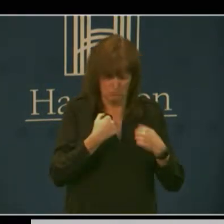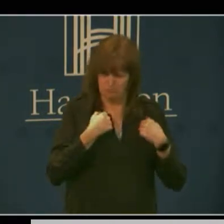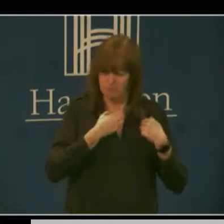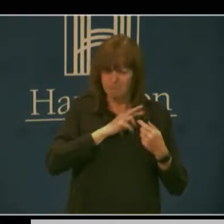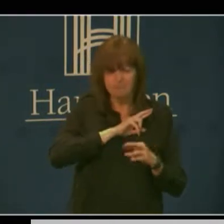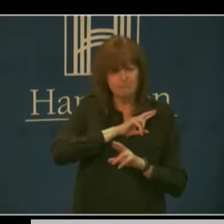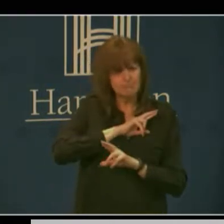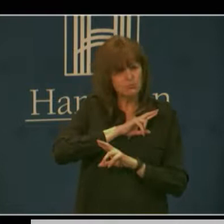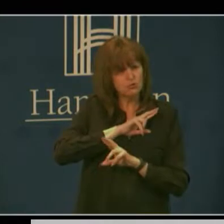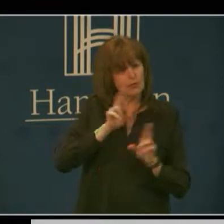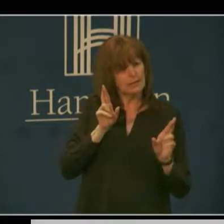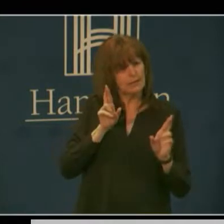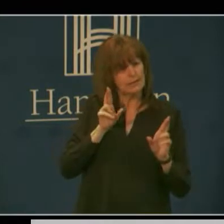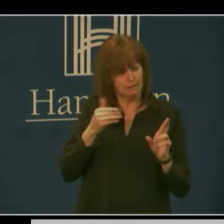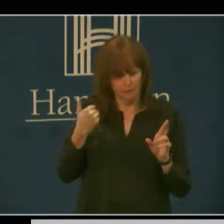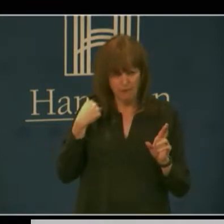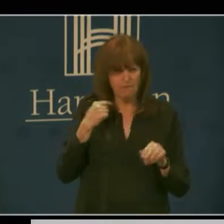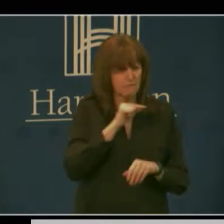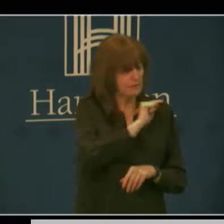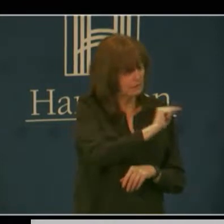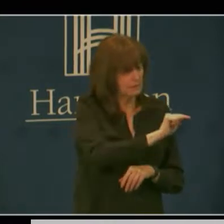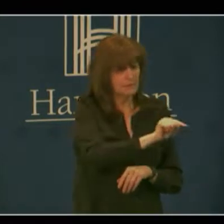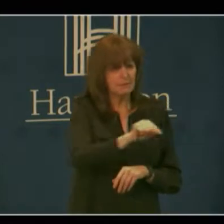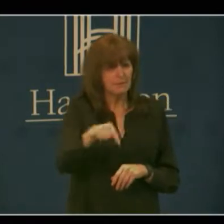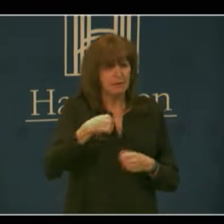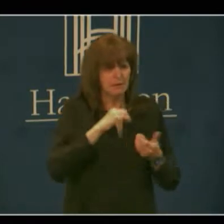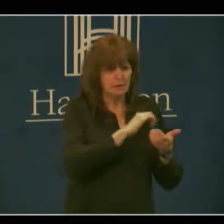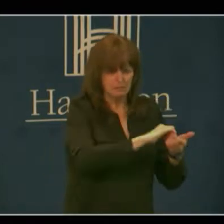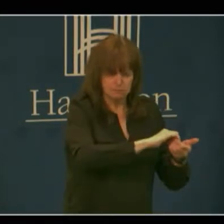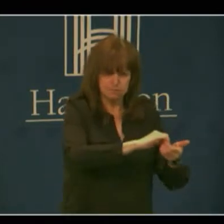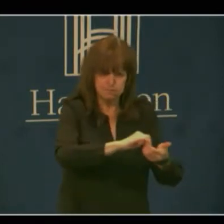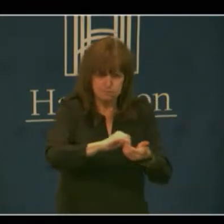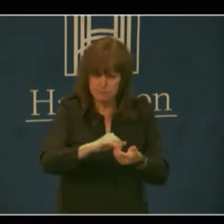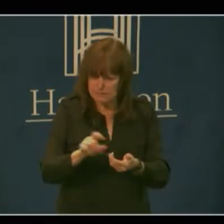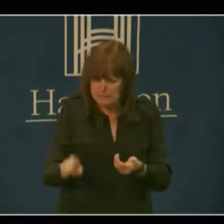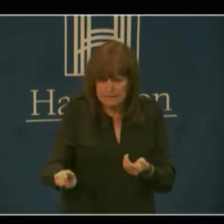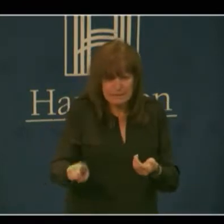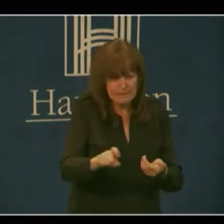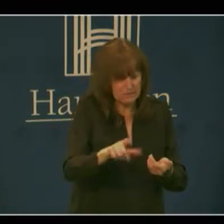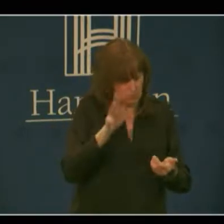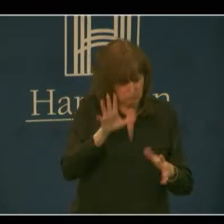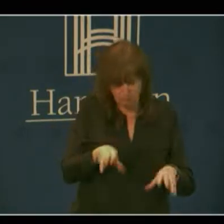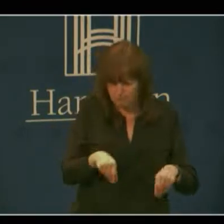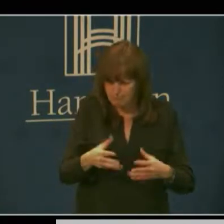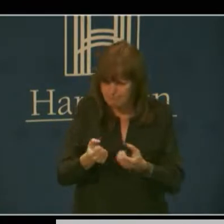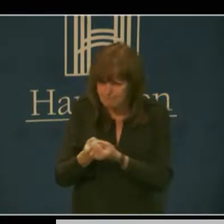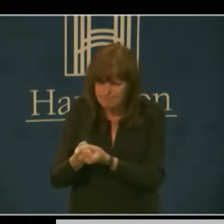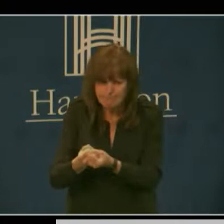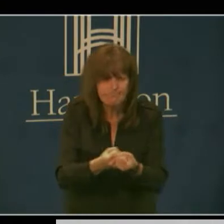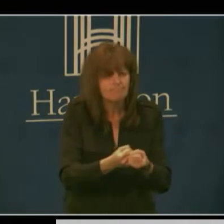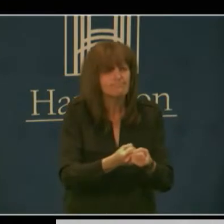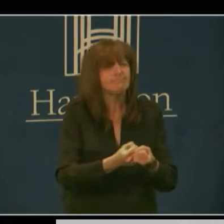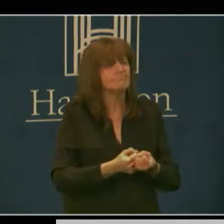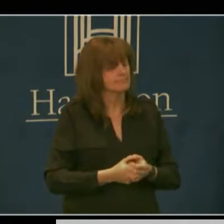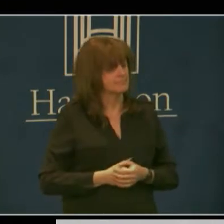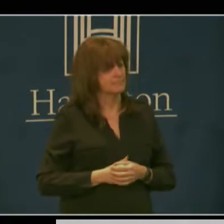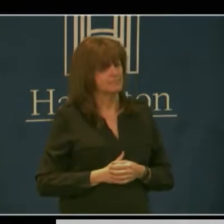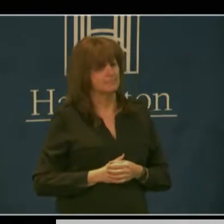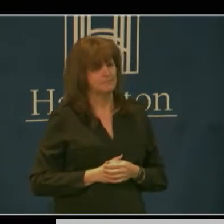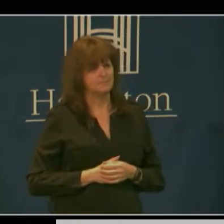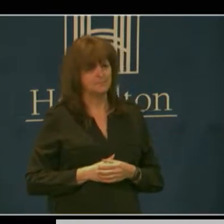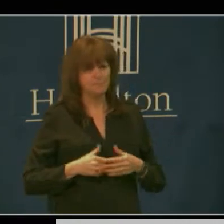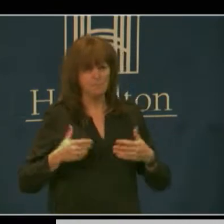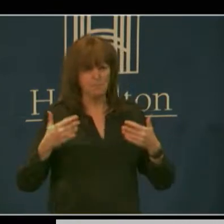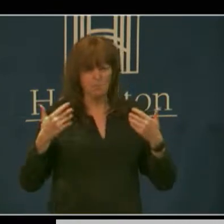add additional measures as we need as this crisis continues. Some wonderful leadership and being proactive, and what a